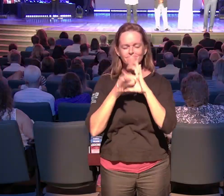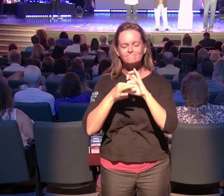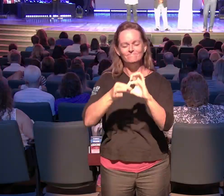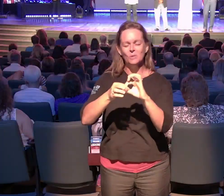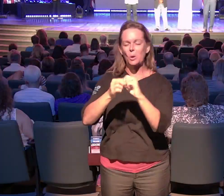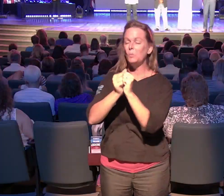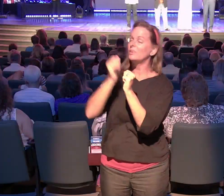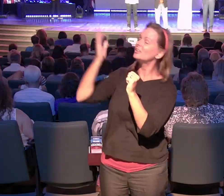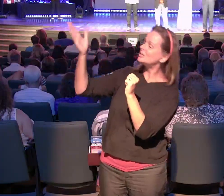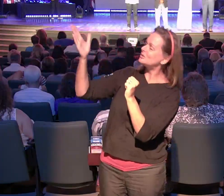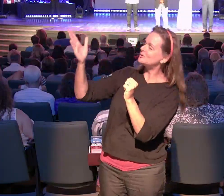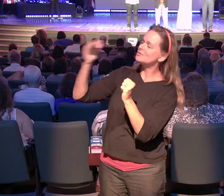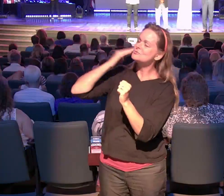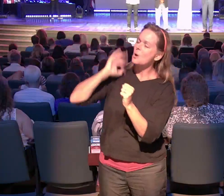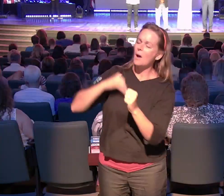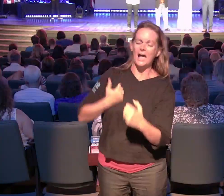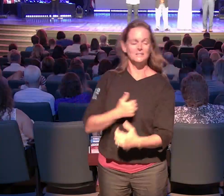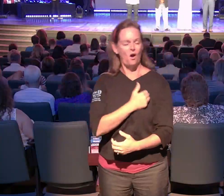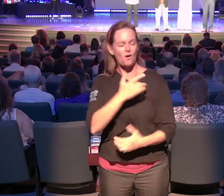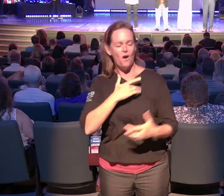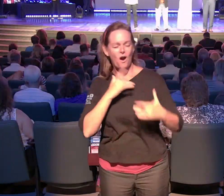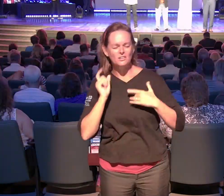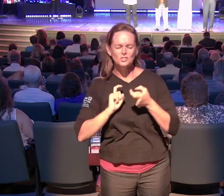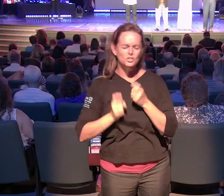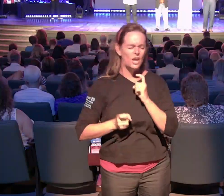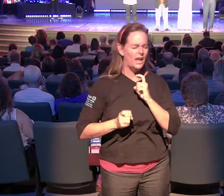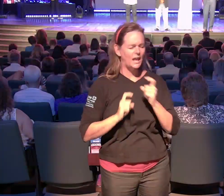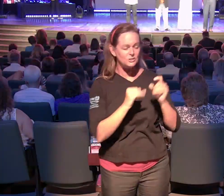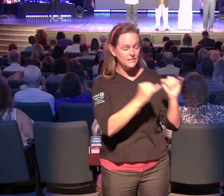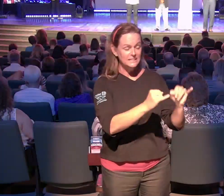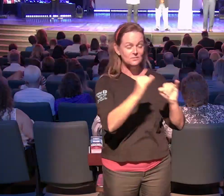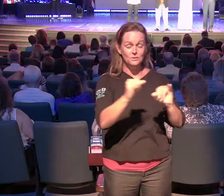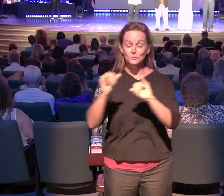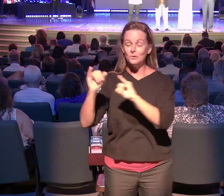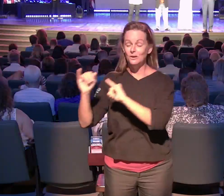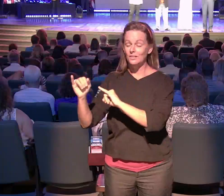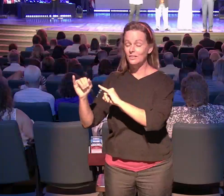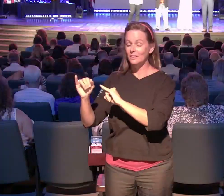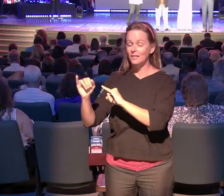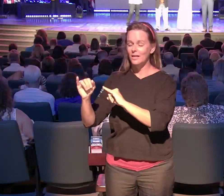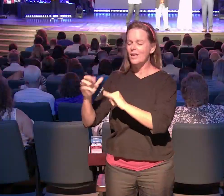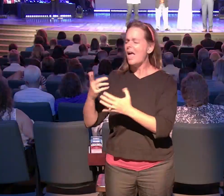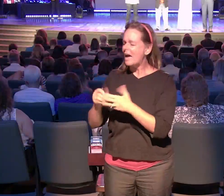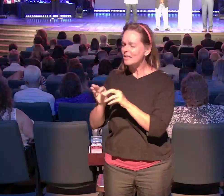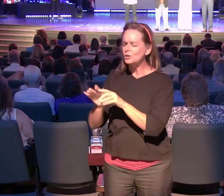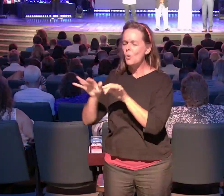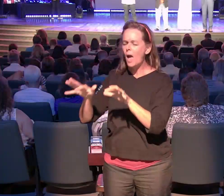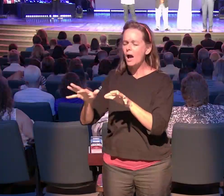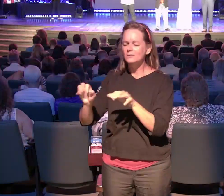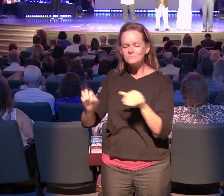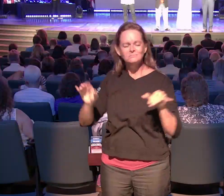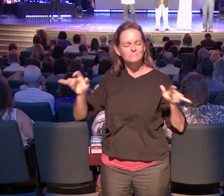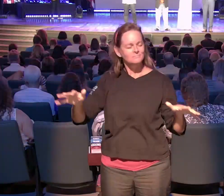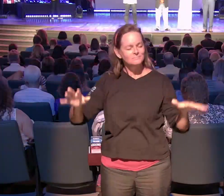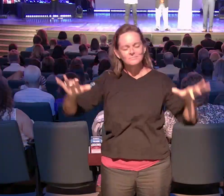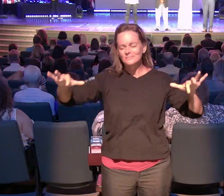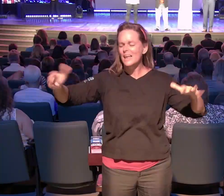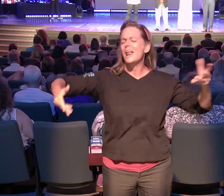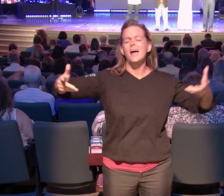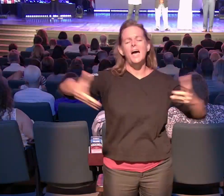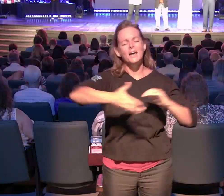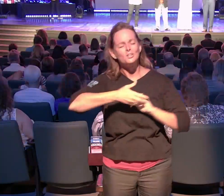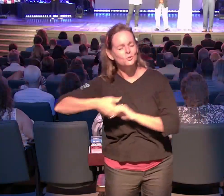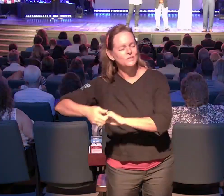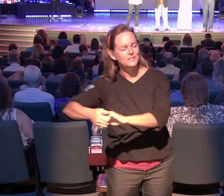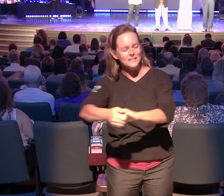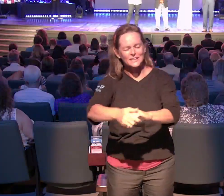that can only happen as hearts one by one and two by two and the multiplication of hearts coming together